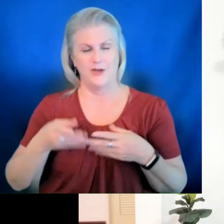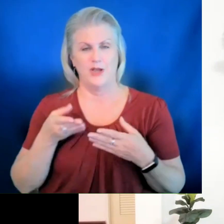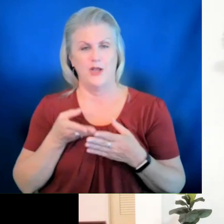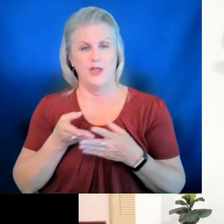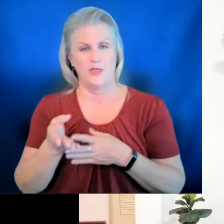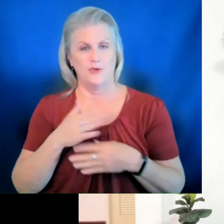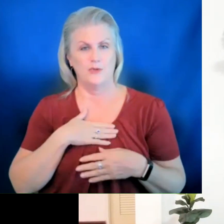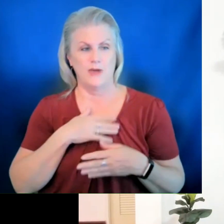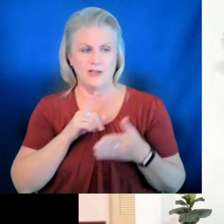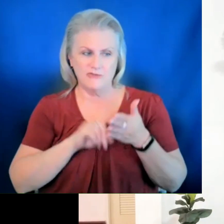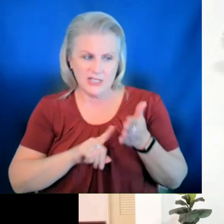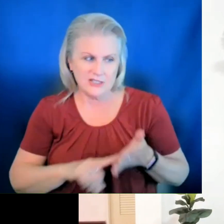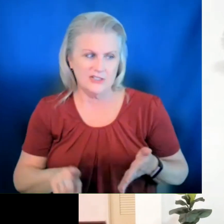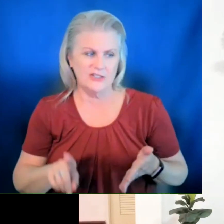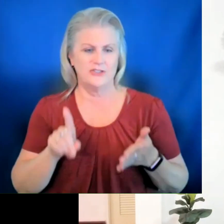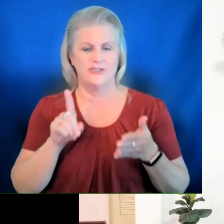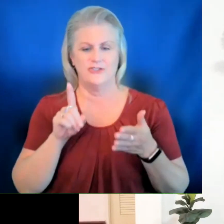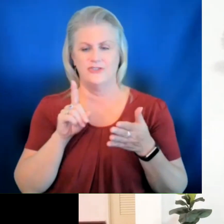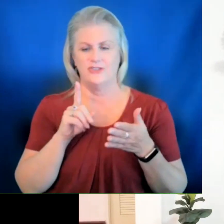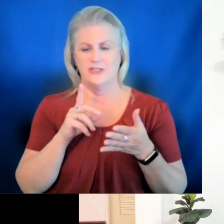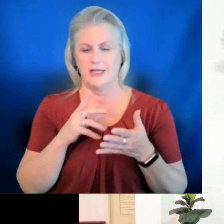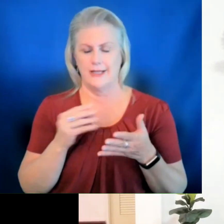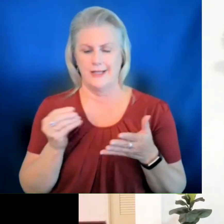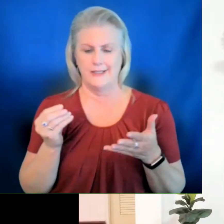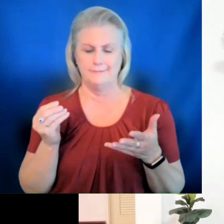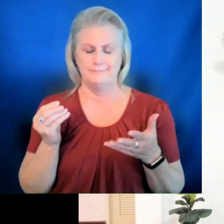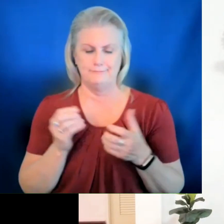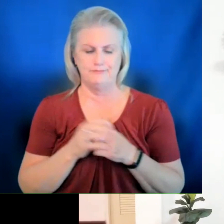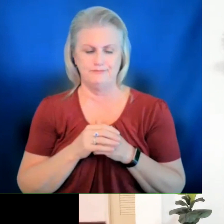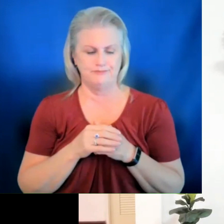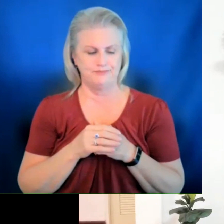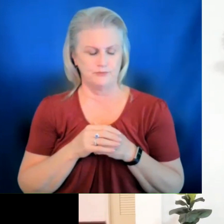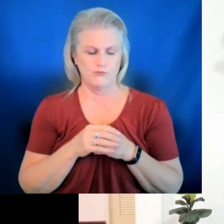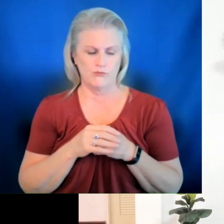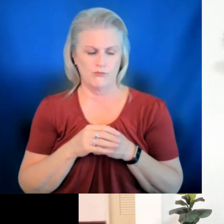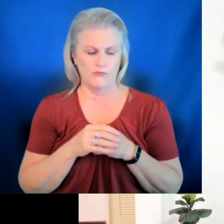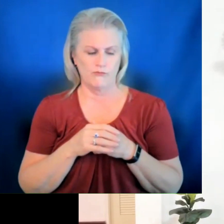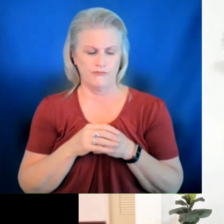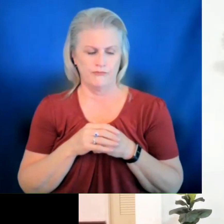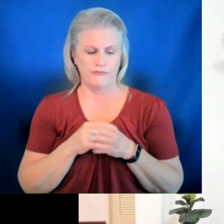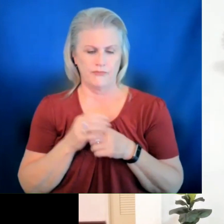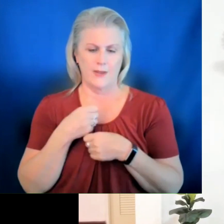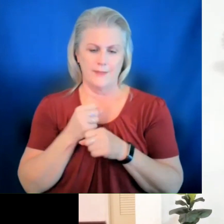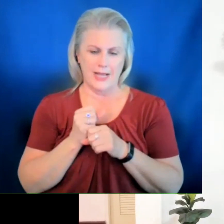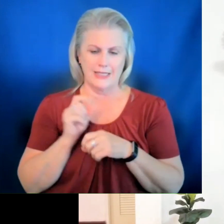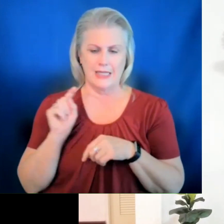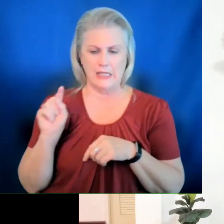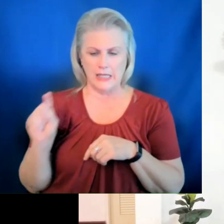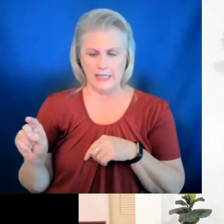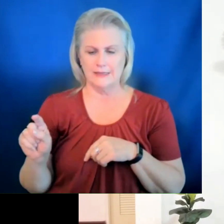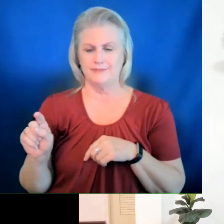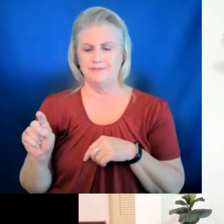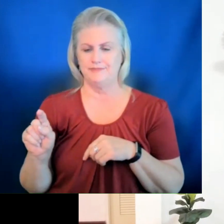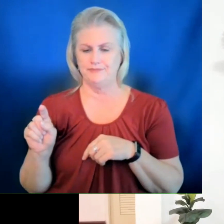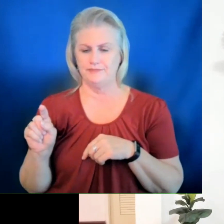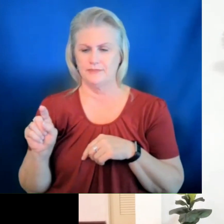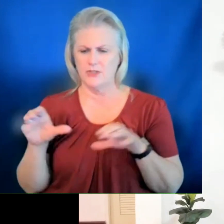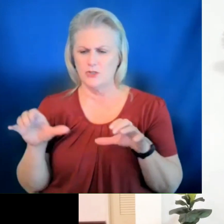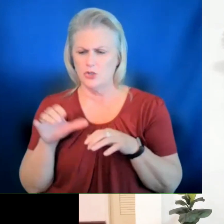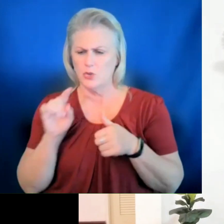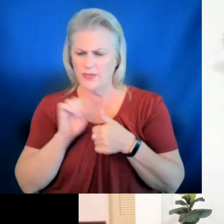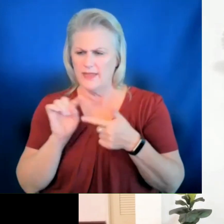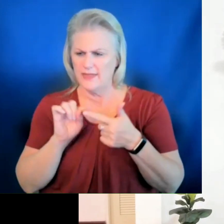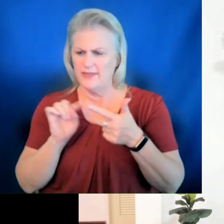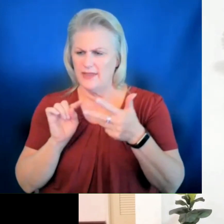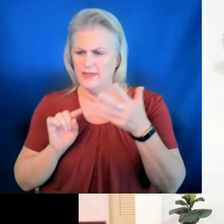control the outcome through my research and through making him